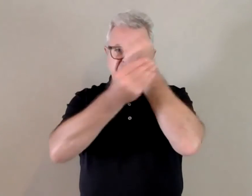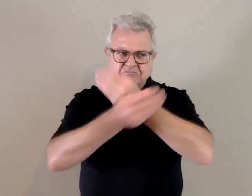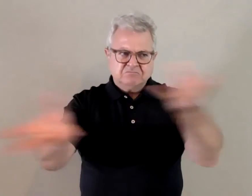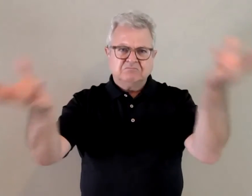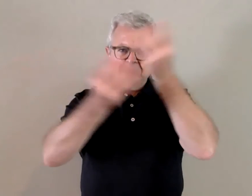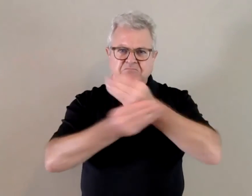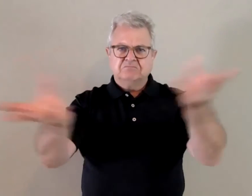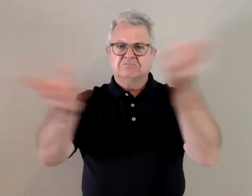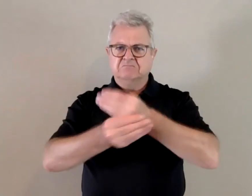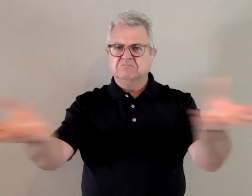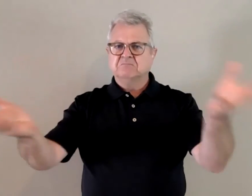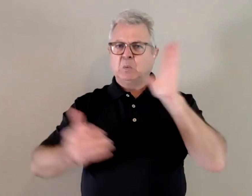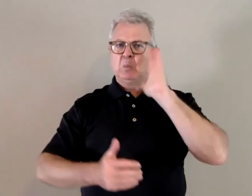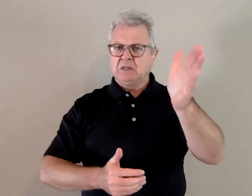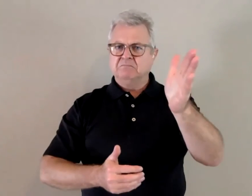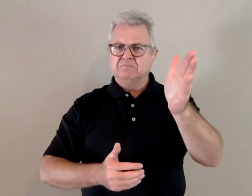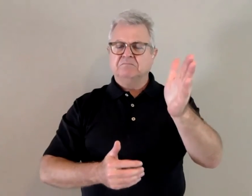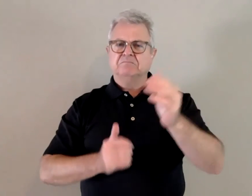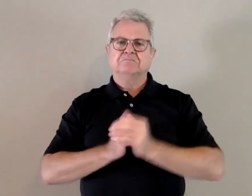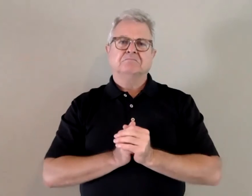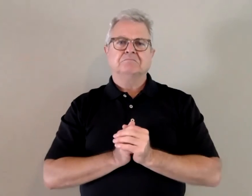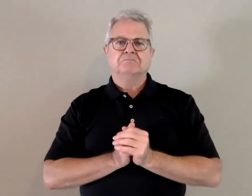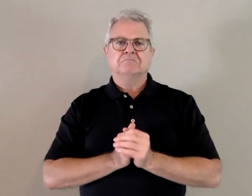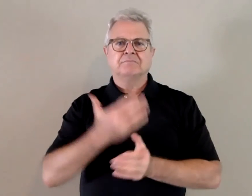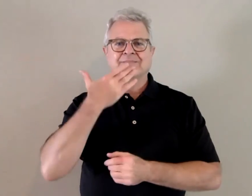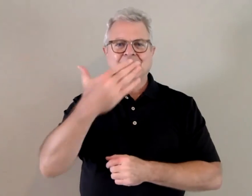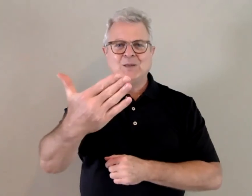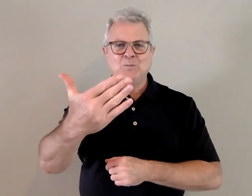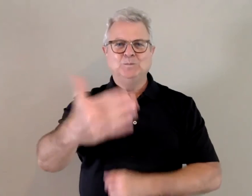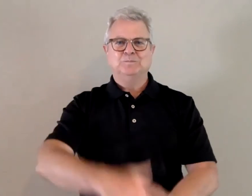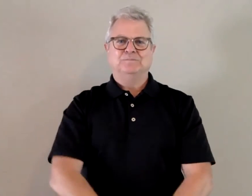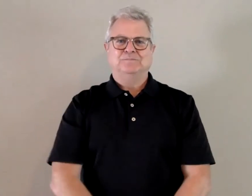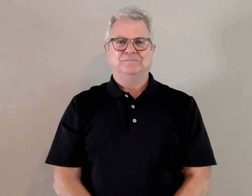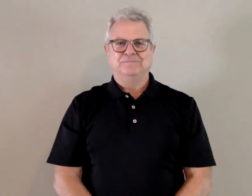And I'm informed as things change. Thank you.